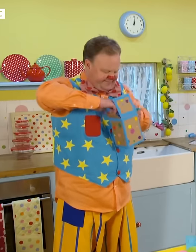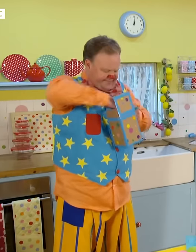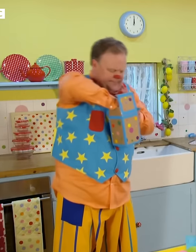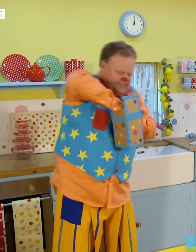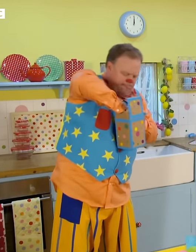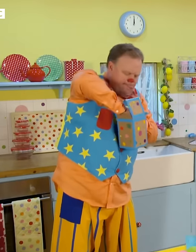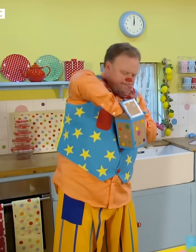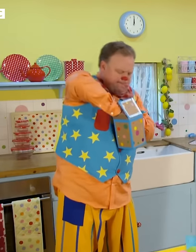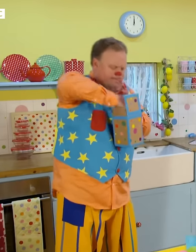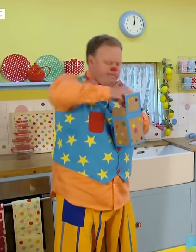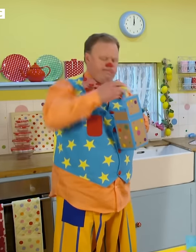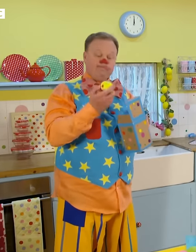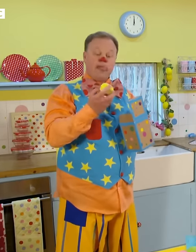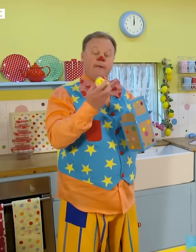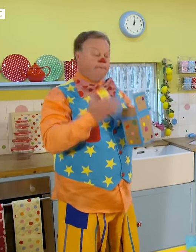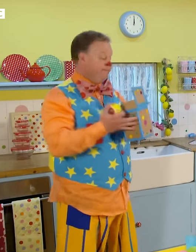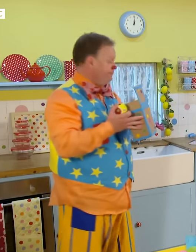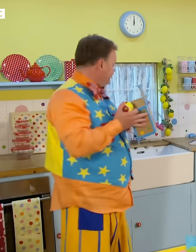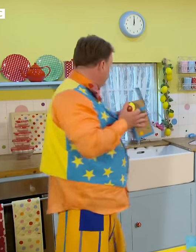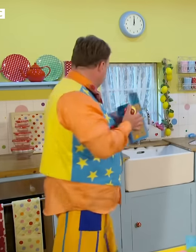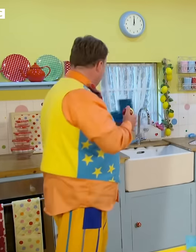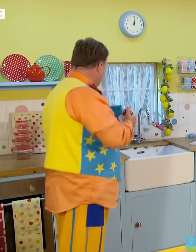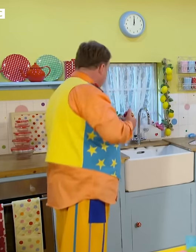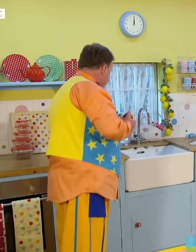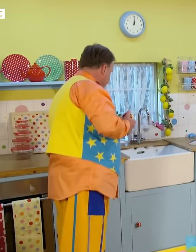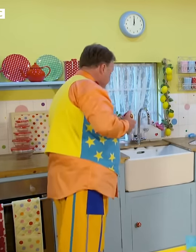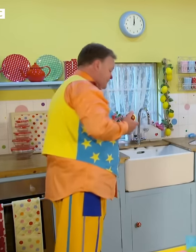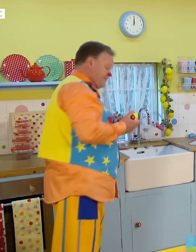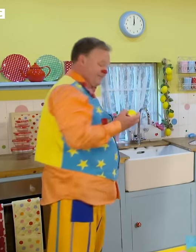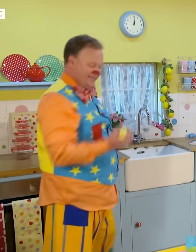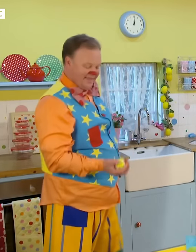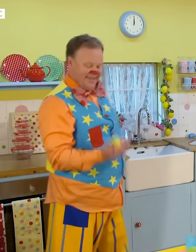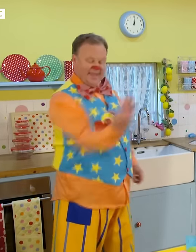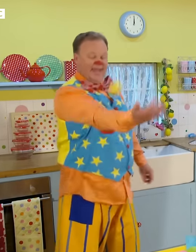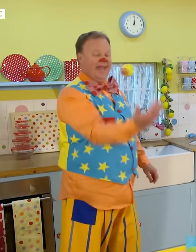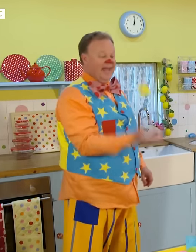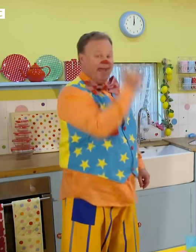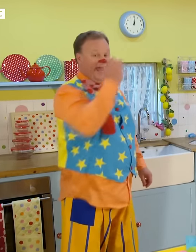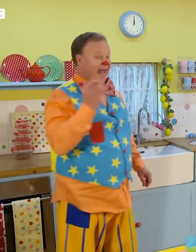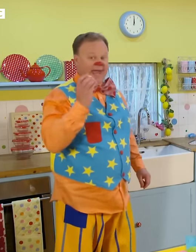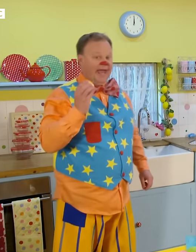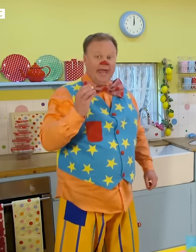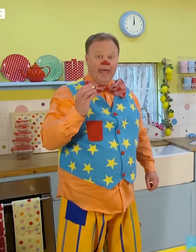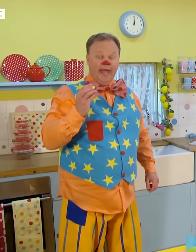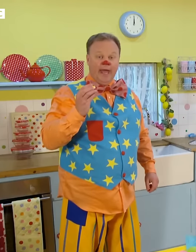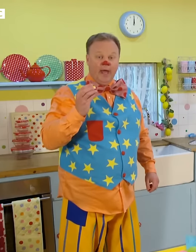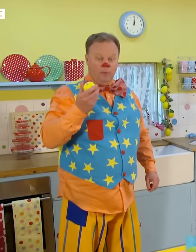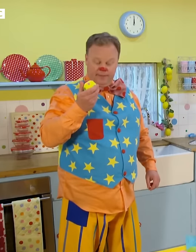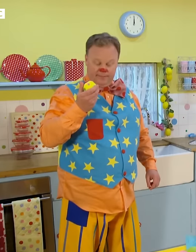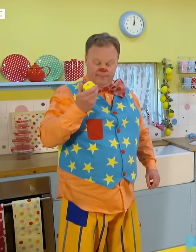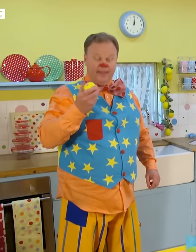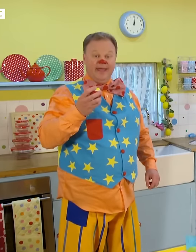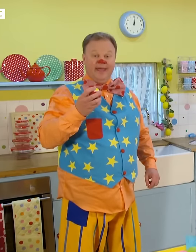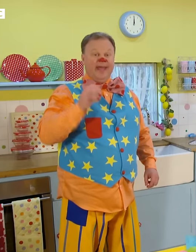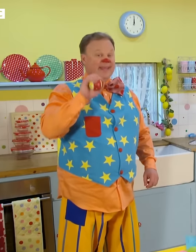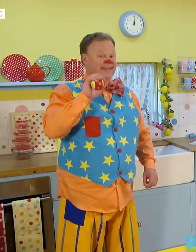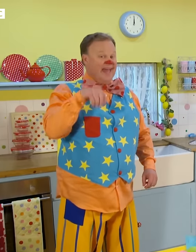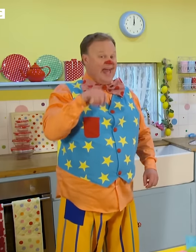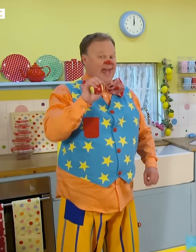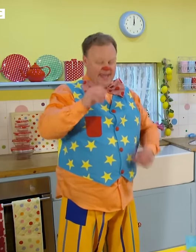Mr. Tumble, before you play with your new ball, please could you show us the sign for bouncy ball?